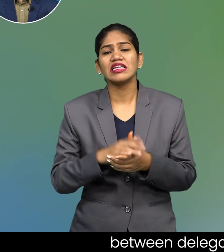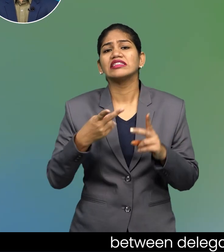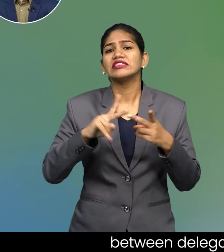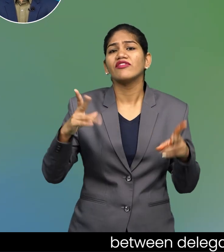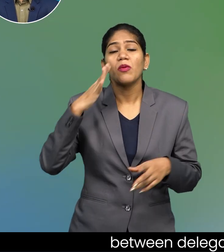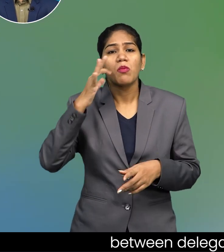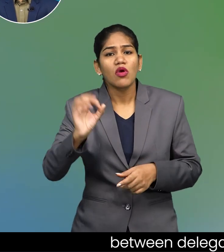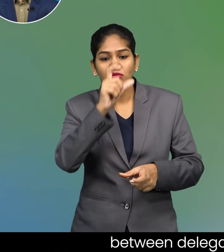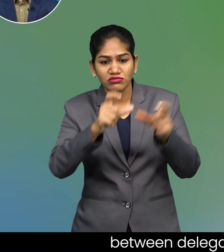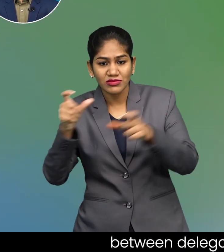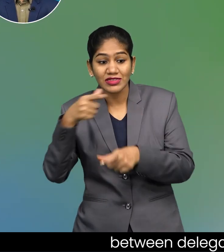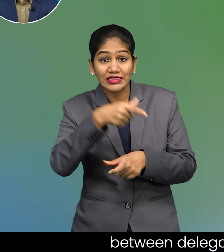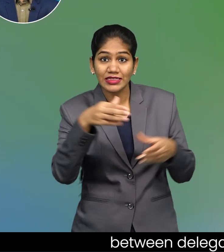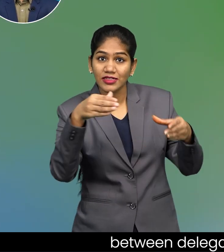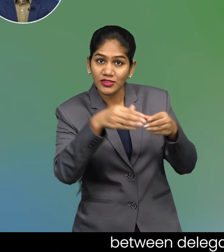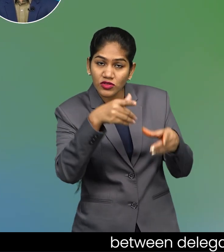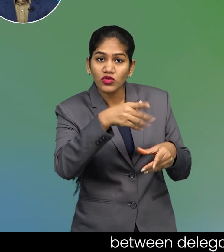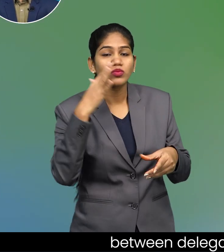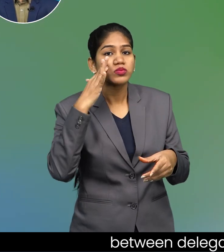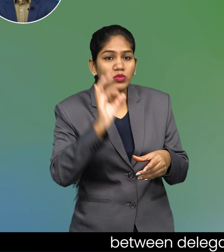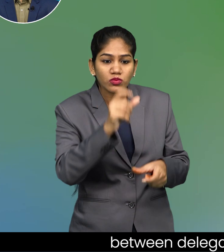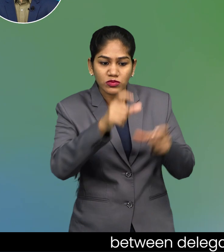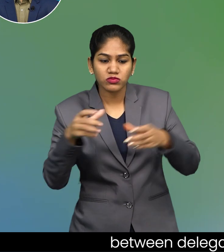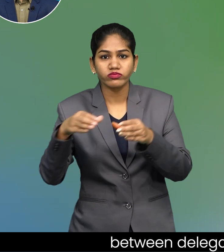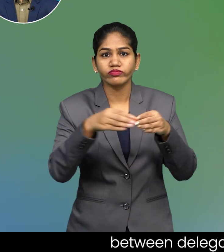members of a group.